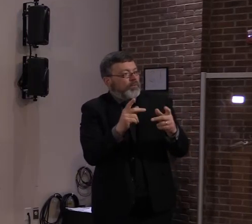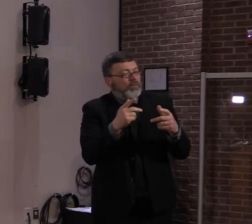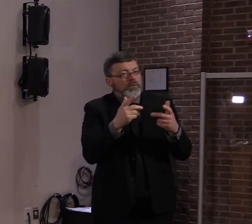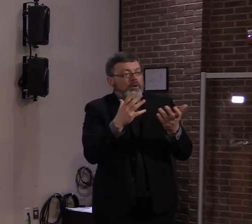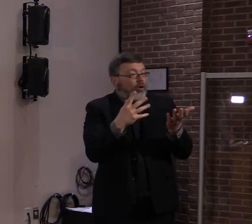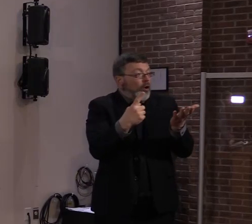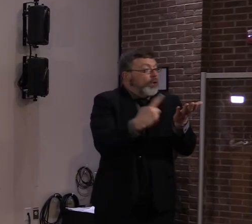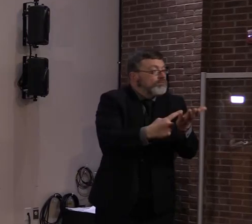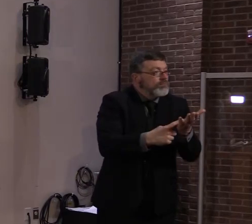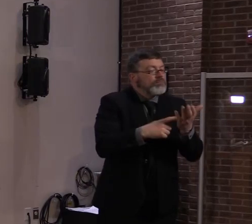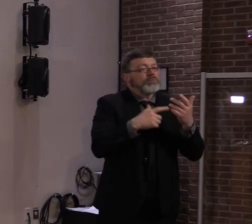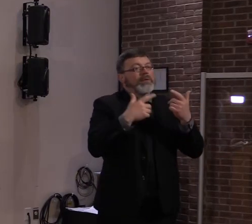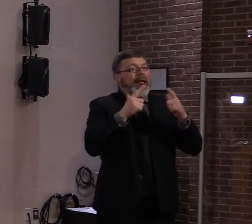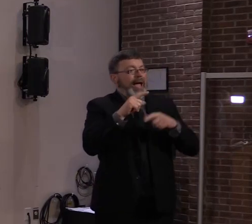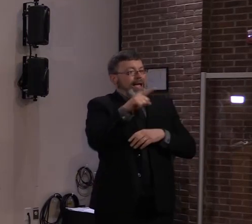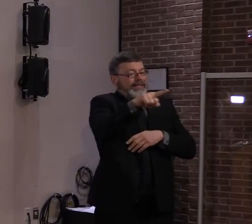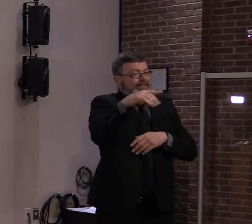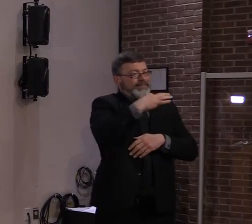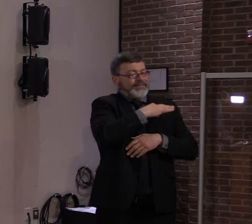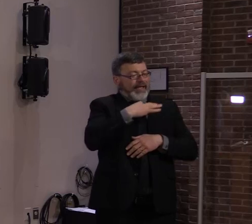move along in their thought process.